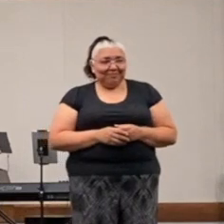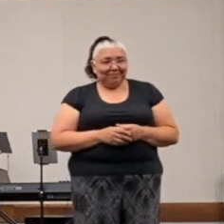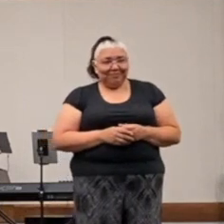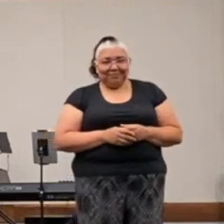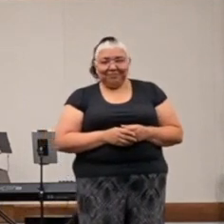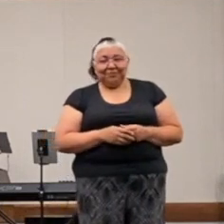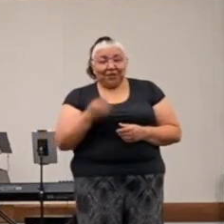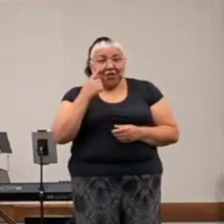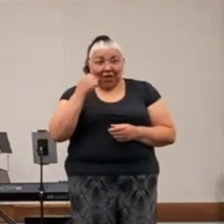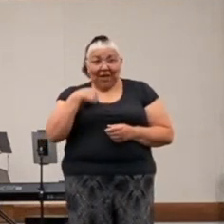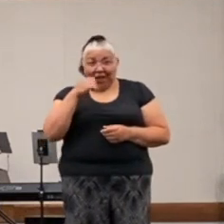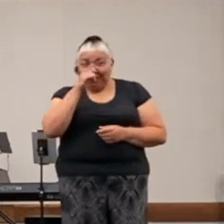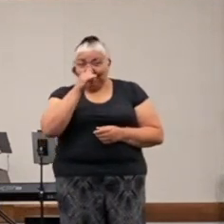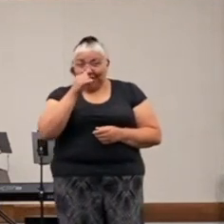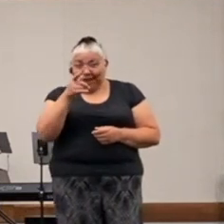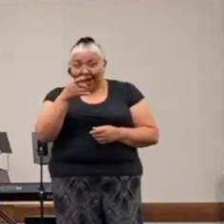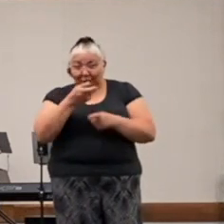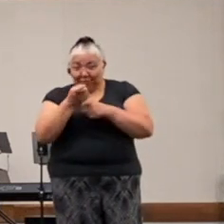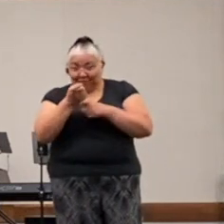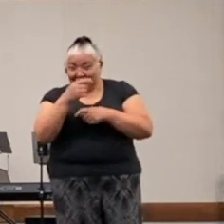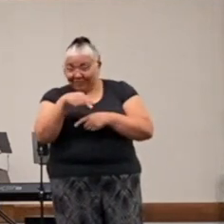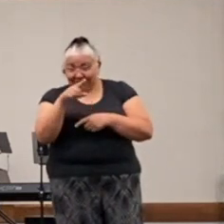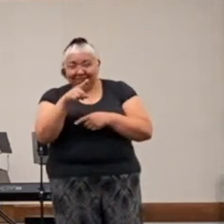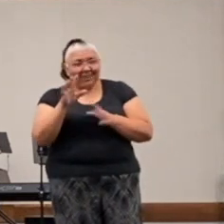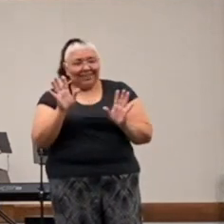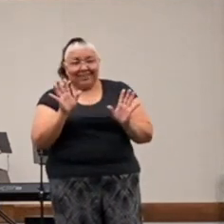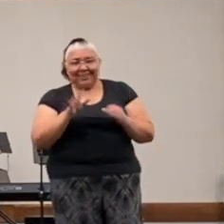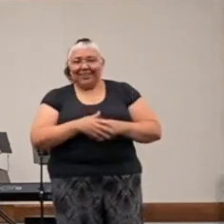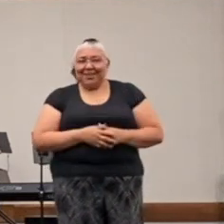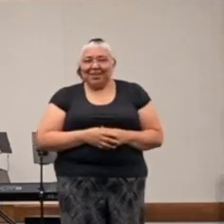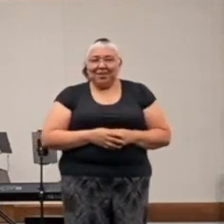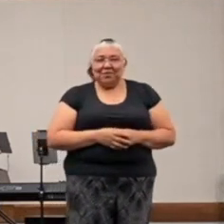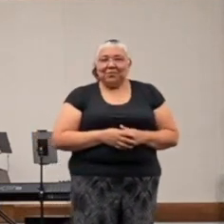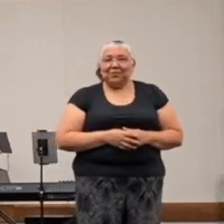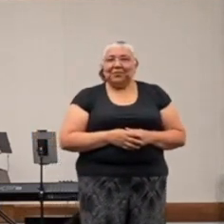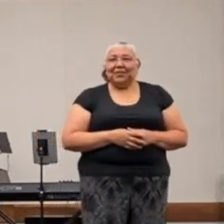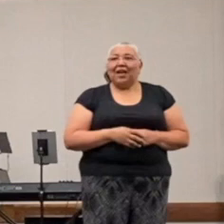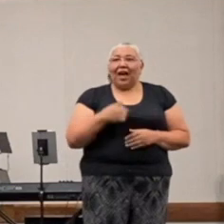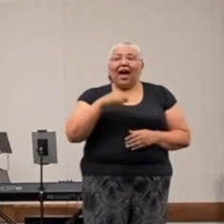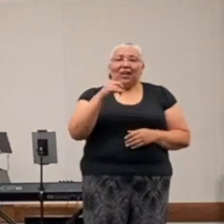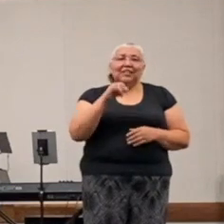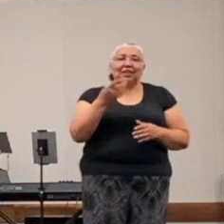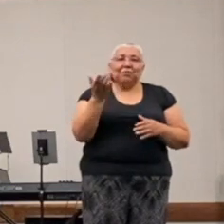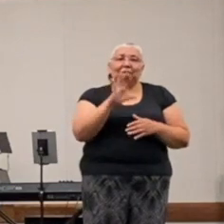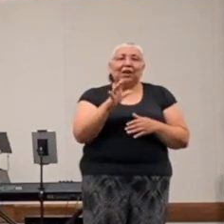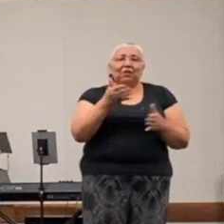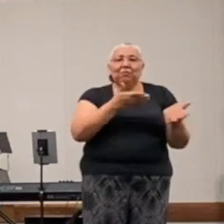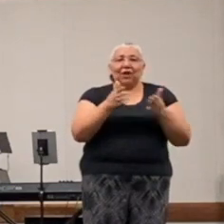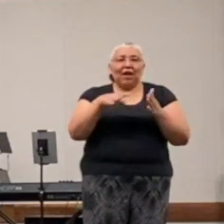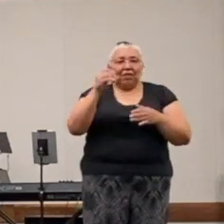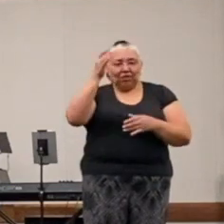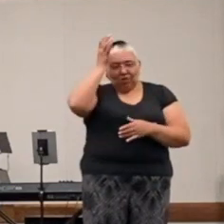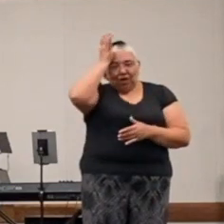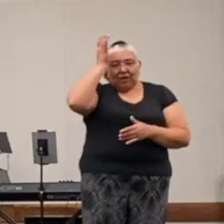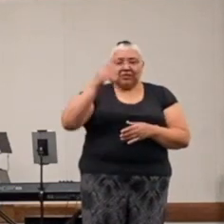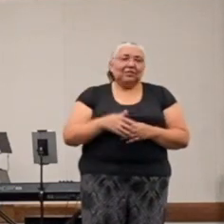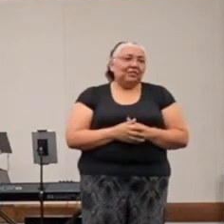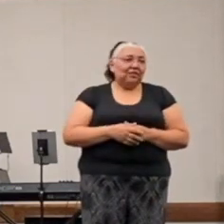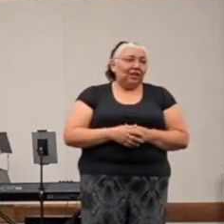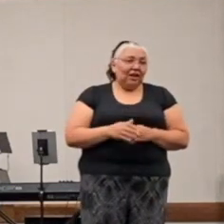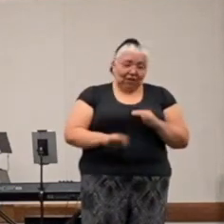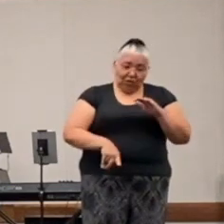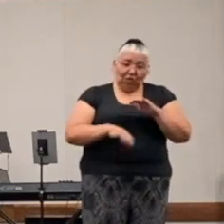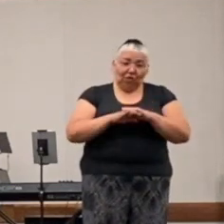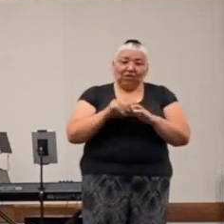out. You think I'm kidding? I am kidding. I did make her take the trash out, though. Right? So the trash is getting full, you better take it